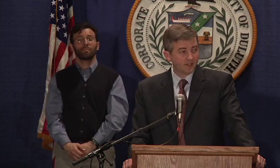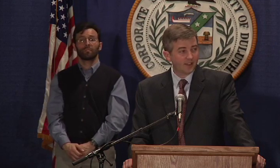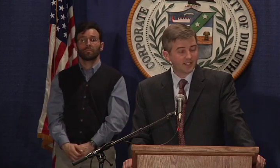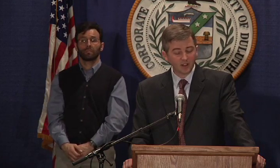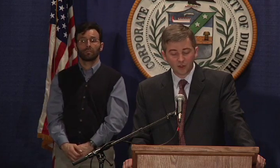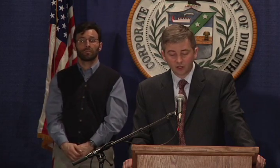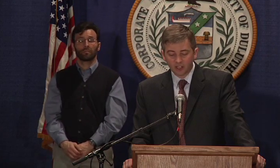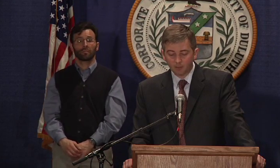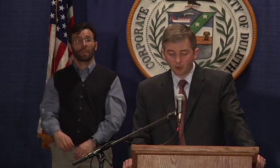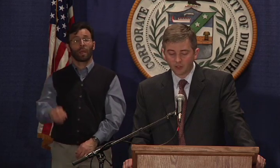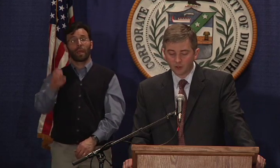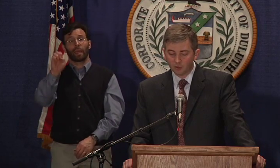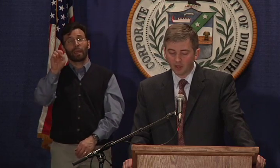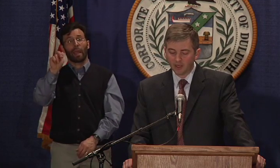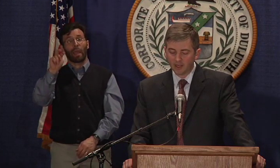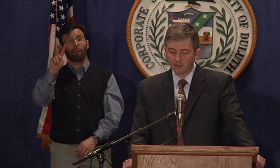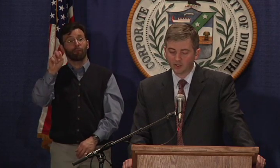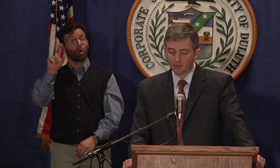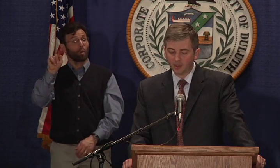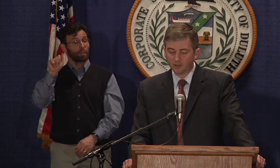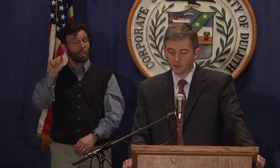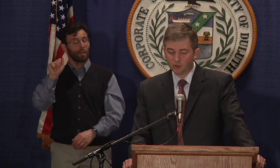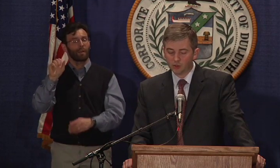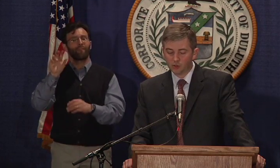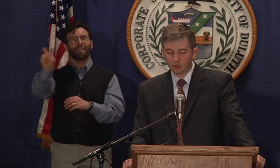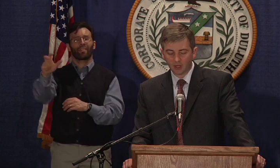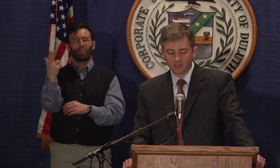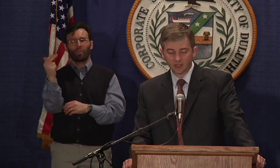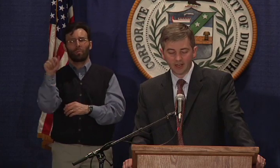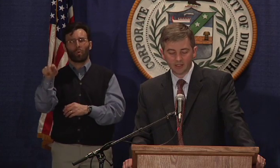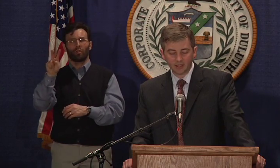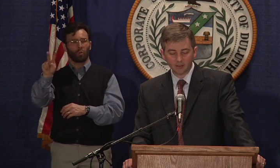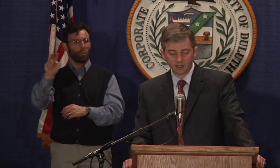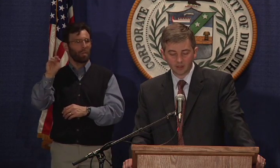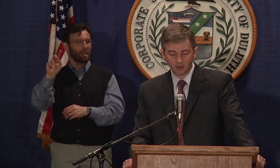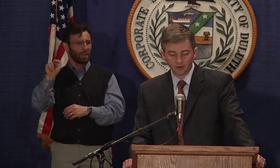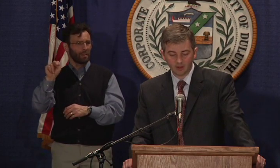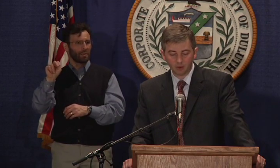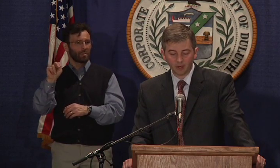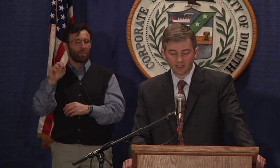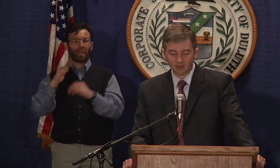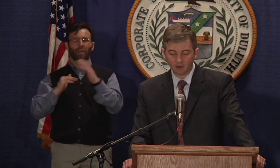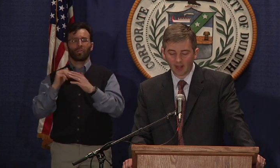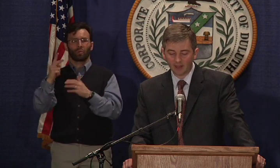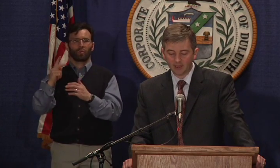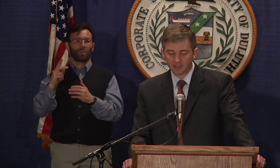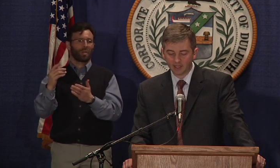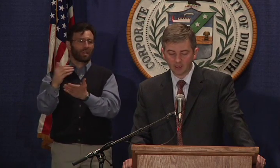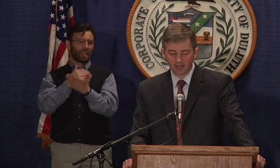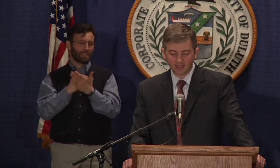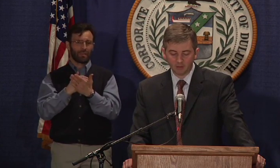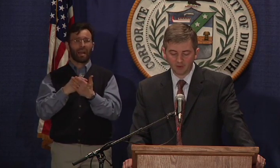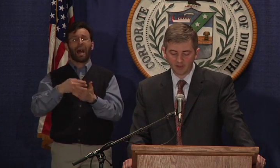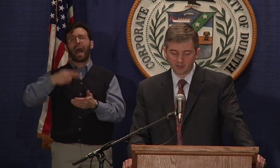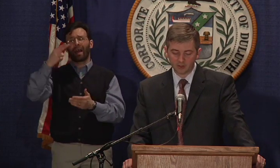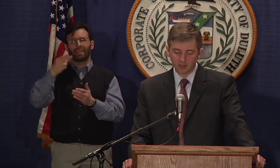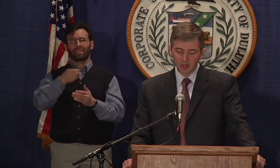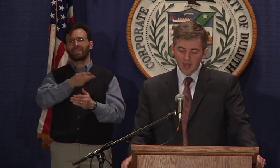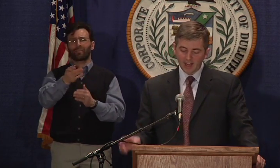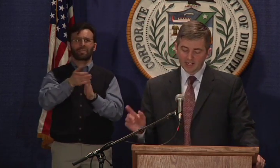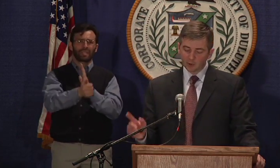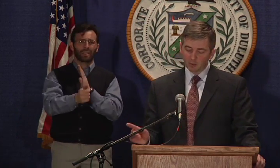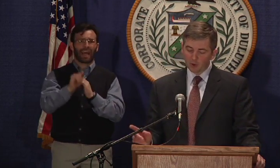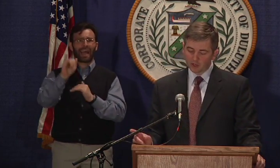Involta is investing $13.2 million to build 2 new collection data centers in Duluth, employing several highly skilled IT